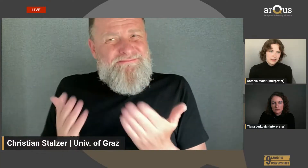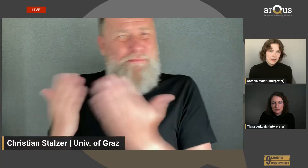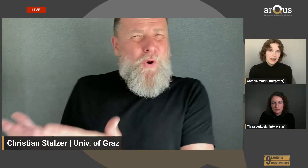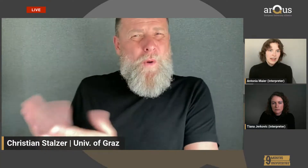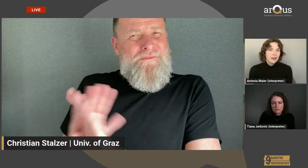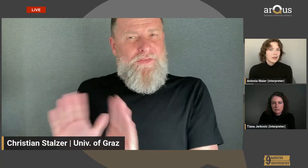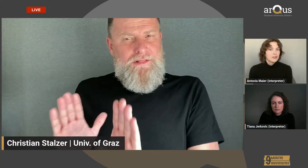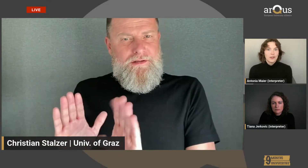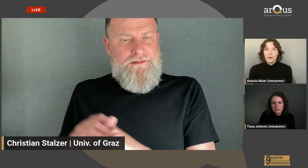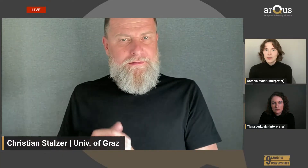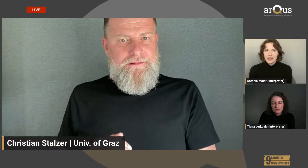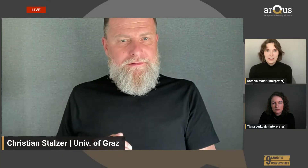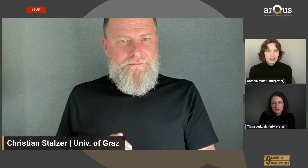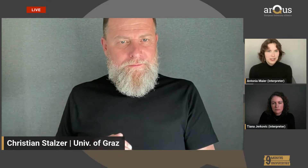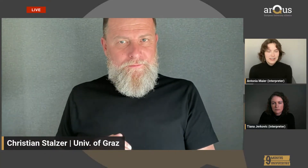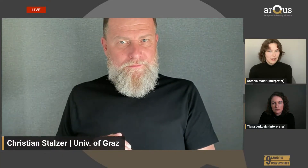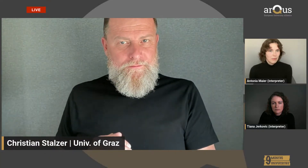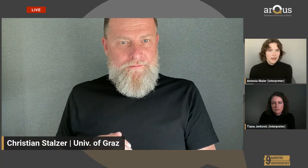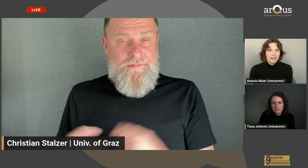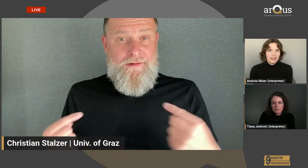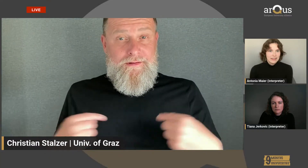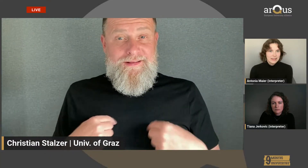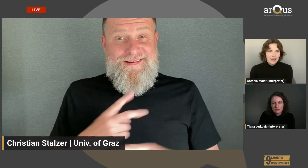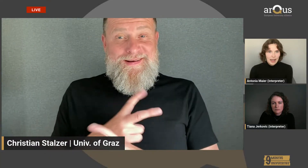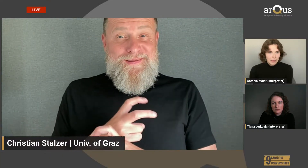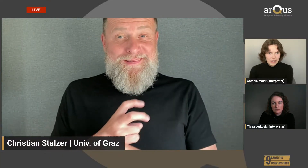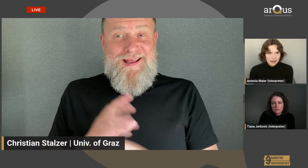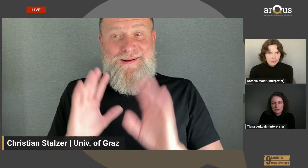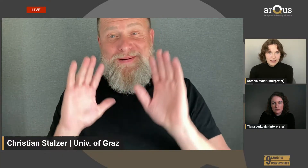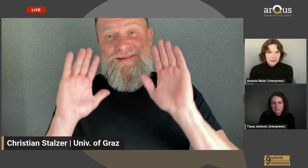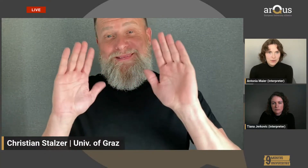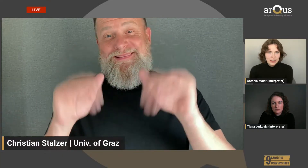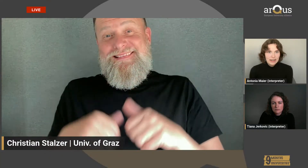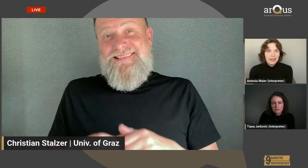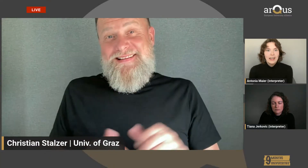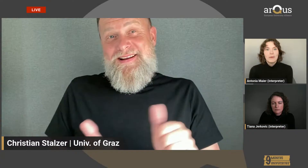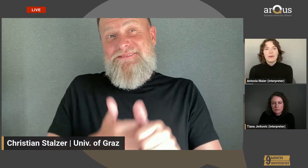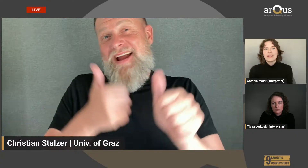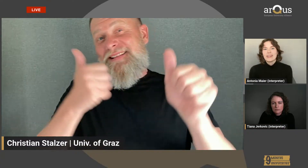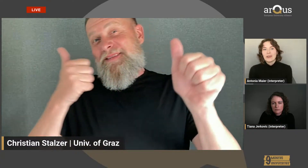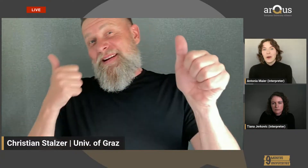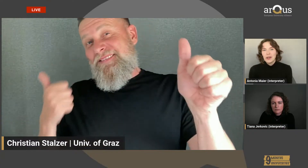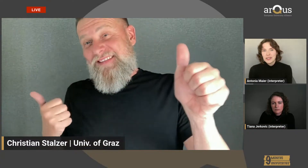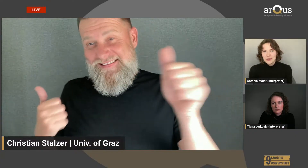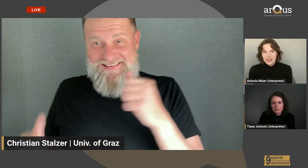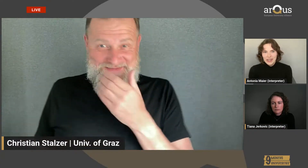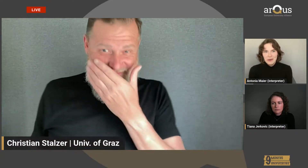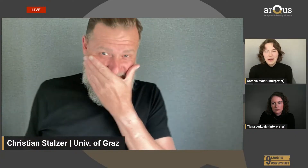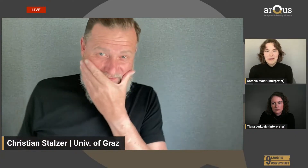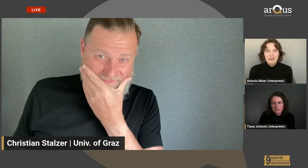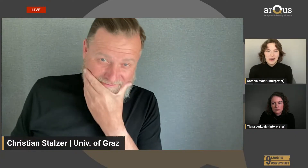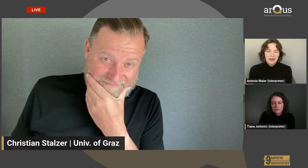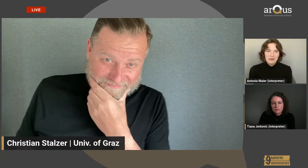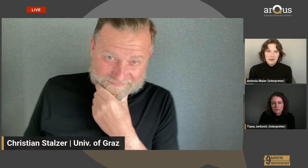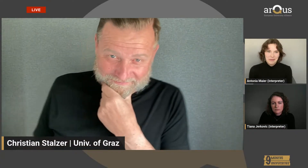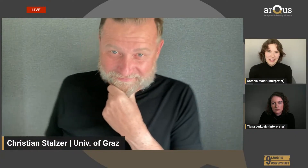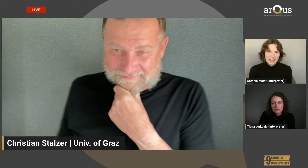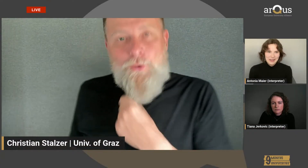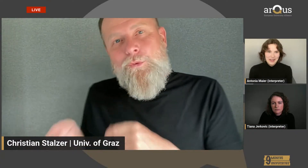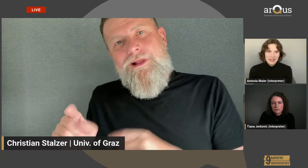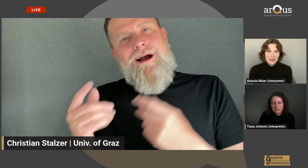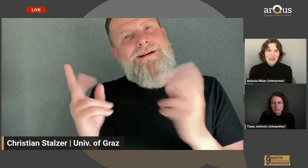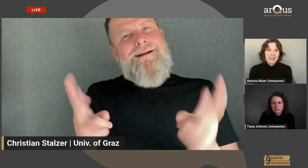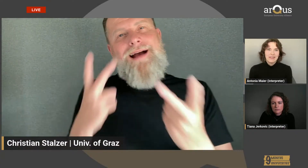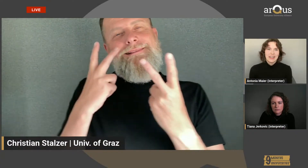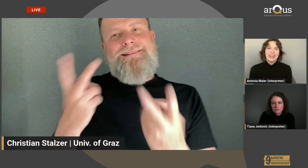child. So that is just something that is happening in Sweden. But in Austria, we are far from that.